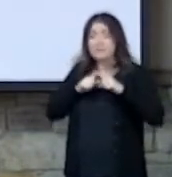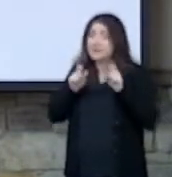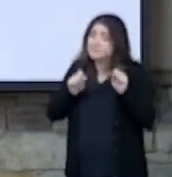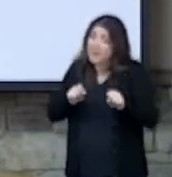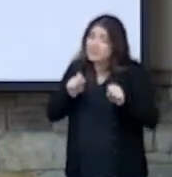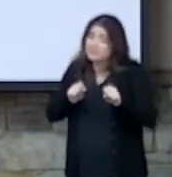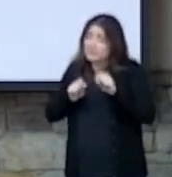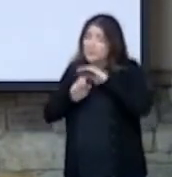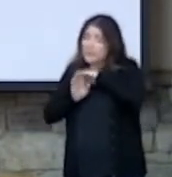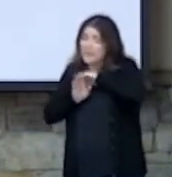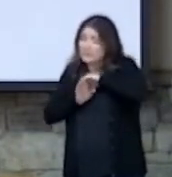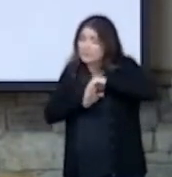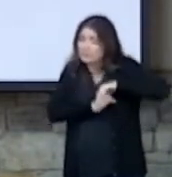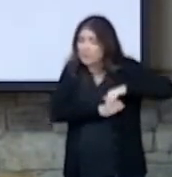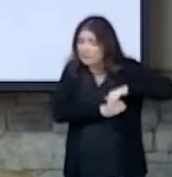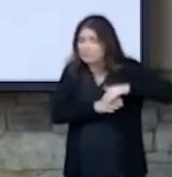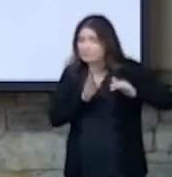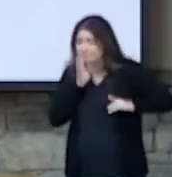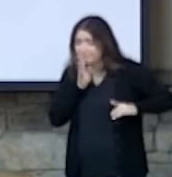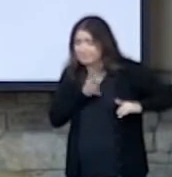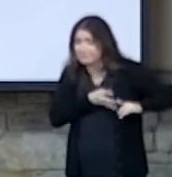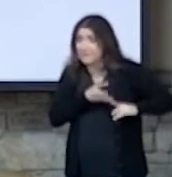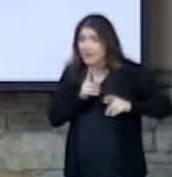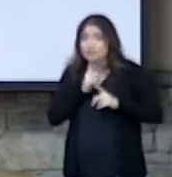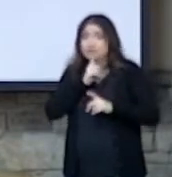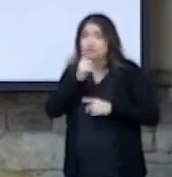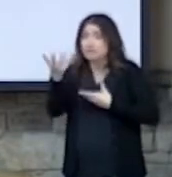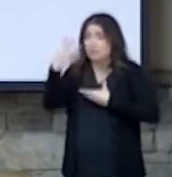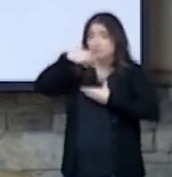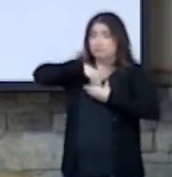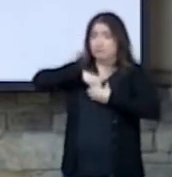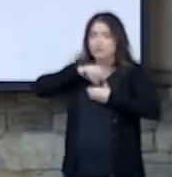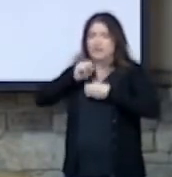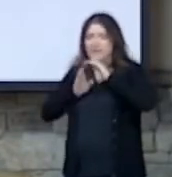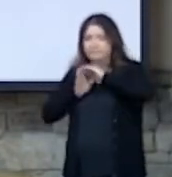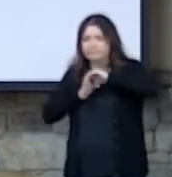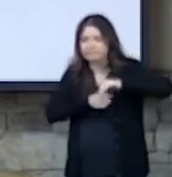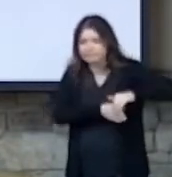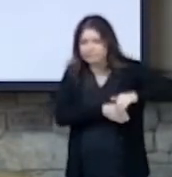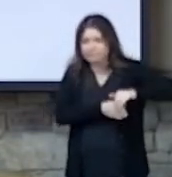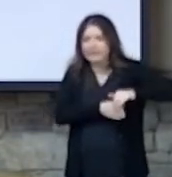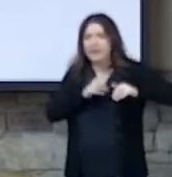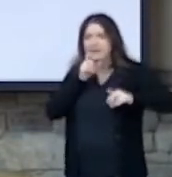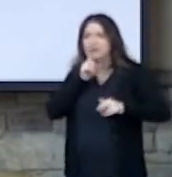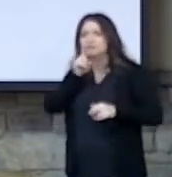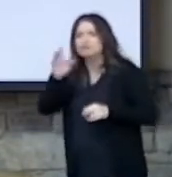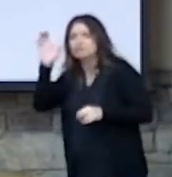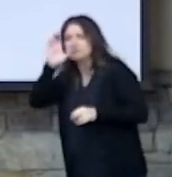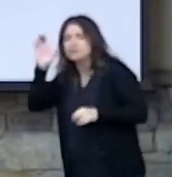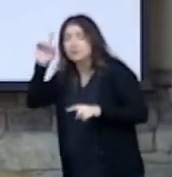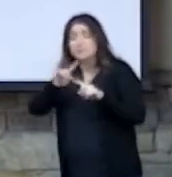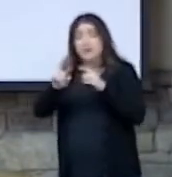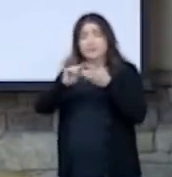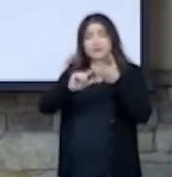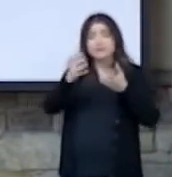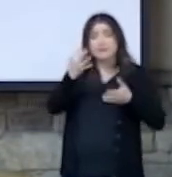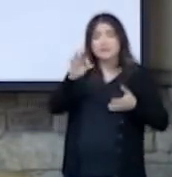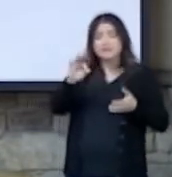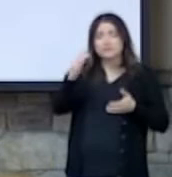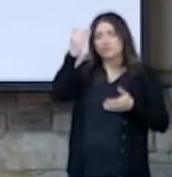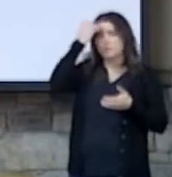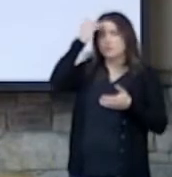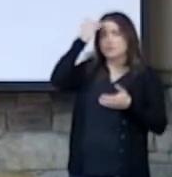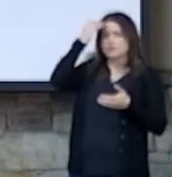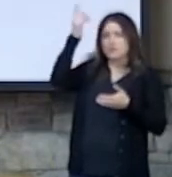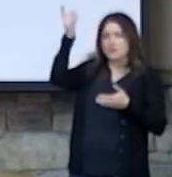can suppress that truth that God has put in us. But then notice verse 19. For what can be known about God is plain to